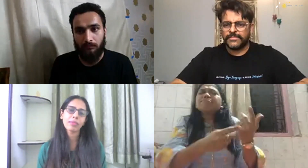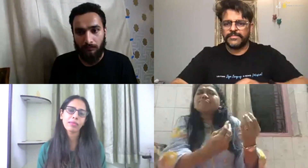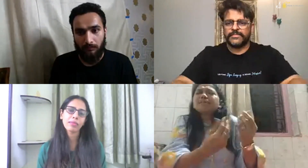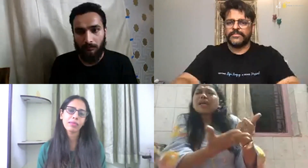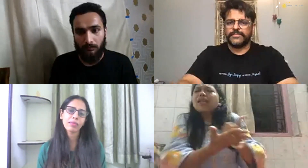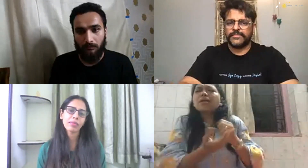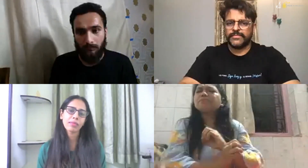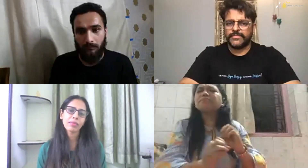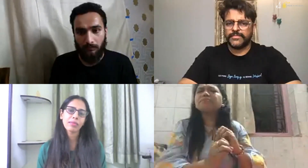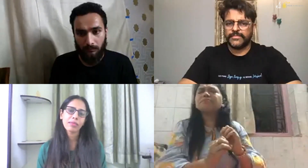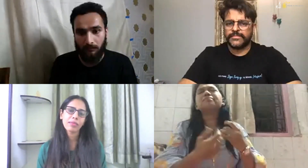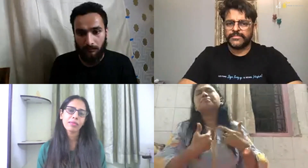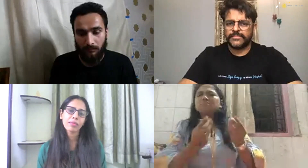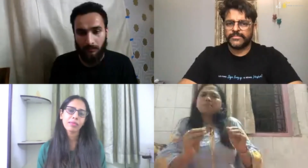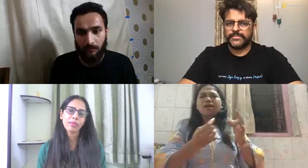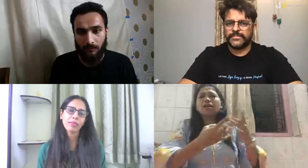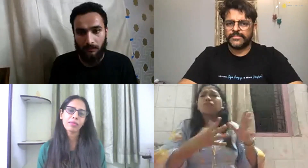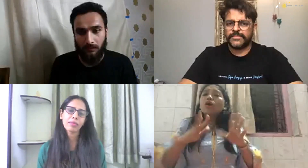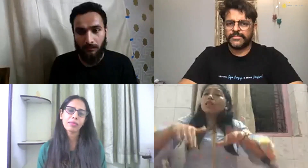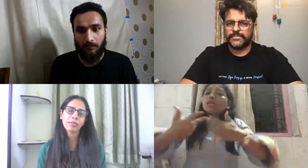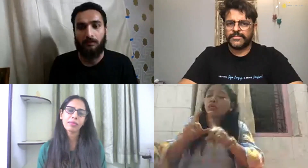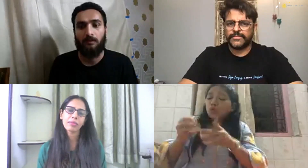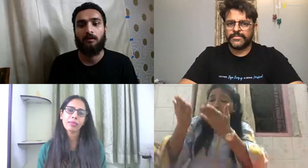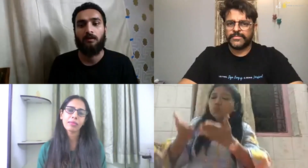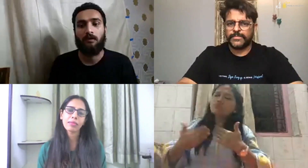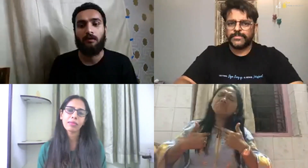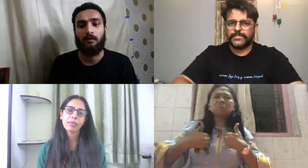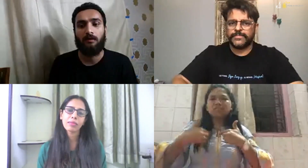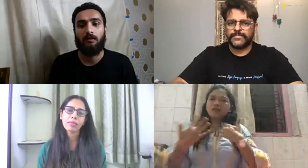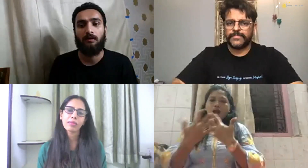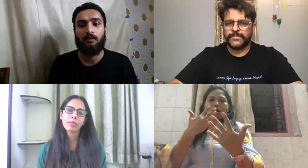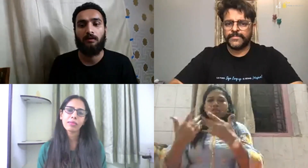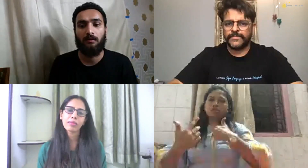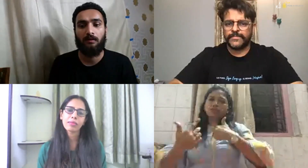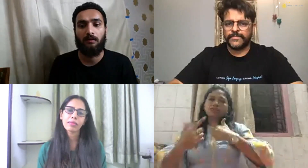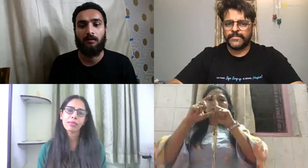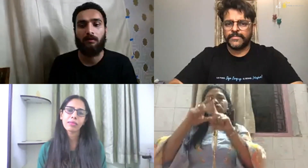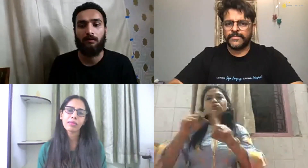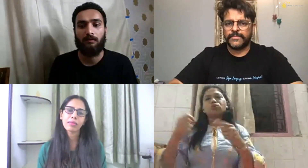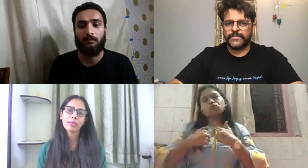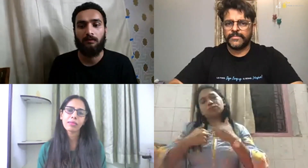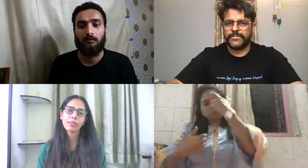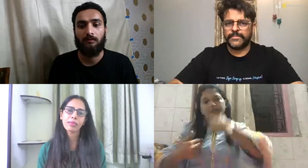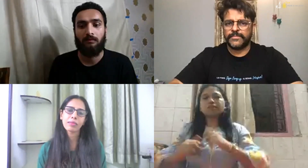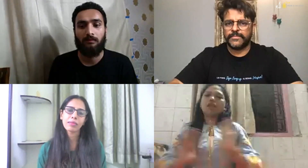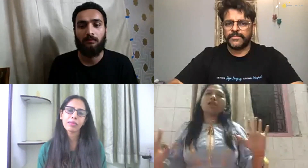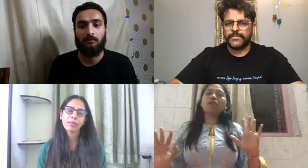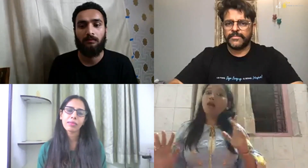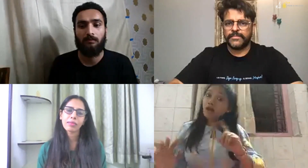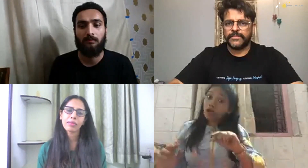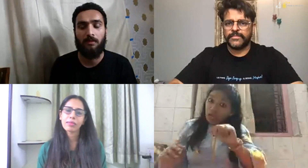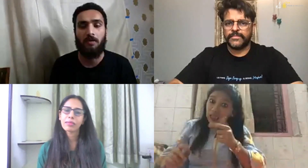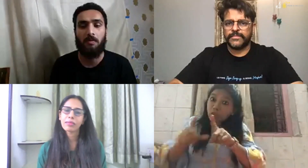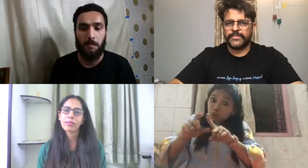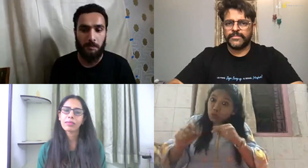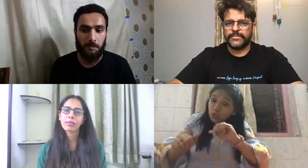asked me, why are you leaving that organization? But I told her that it's not helping me in any way. So I will try by